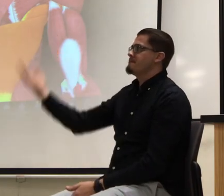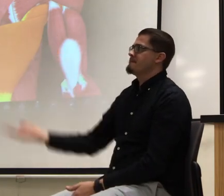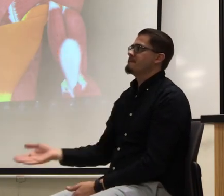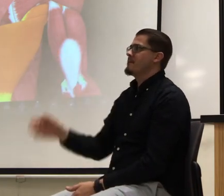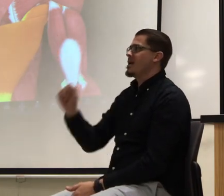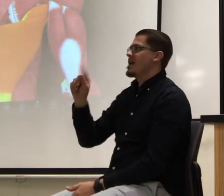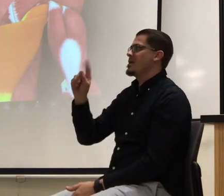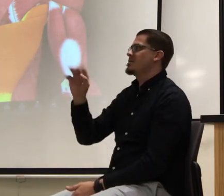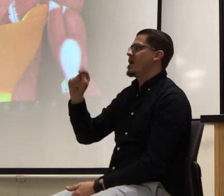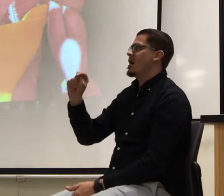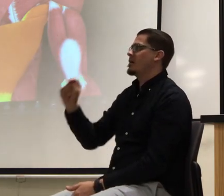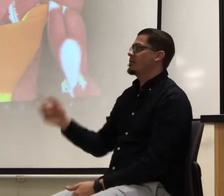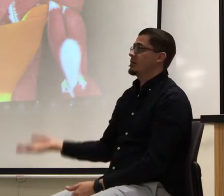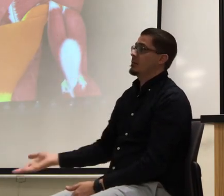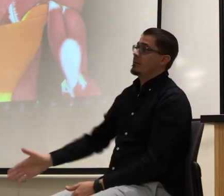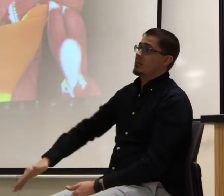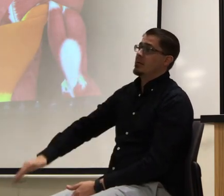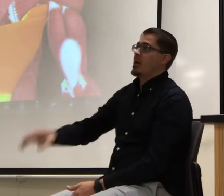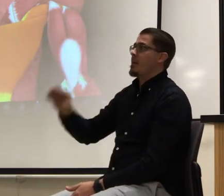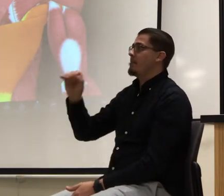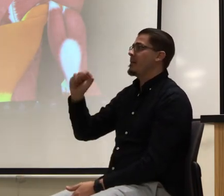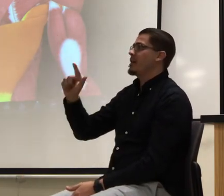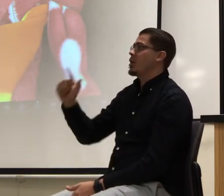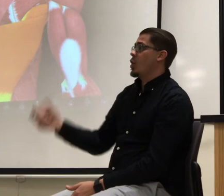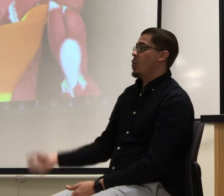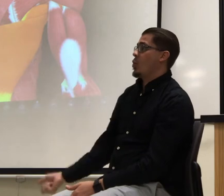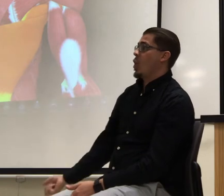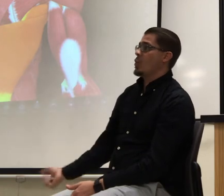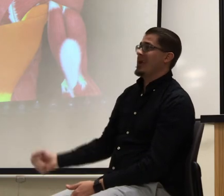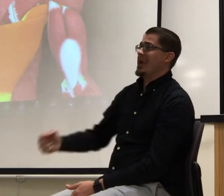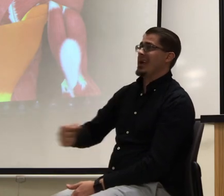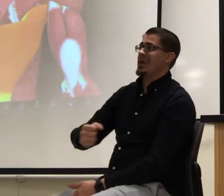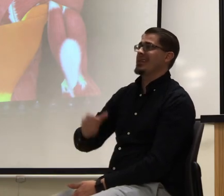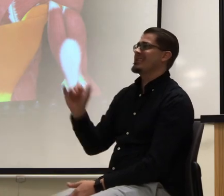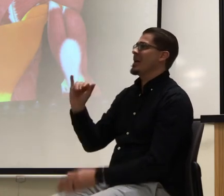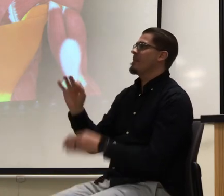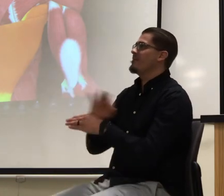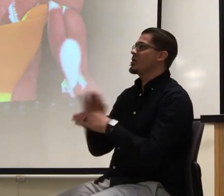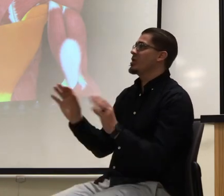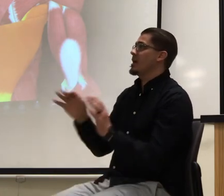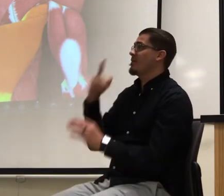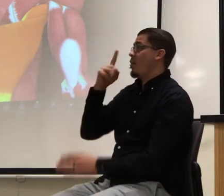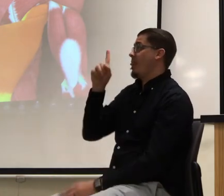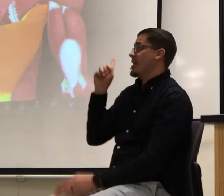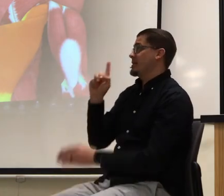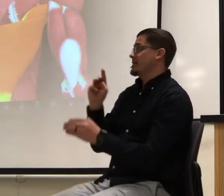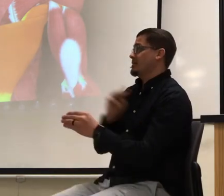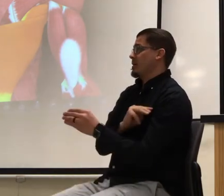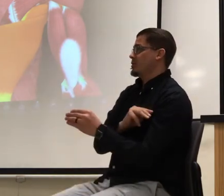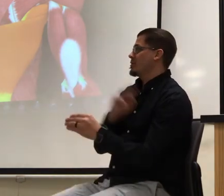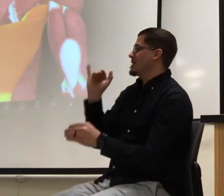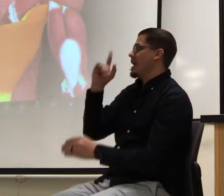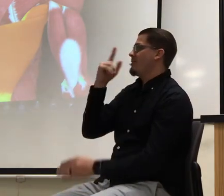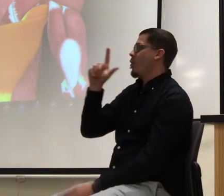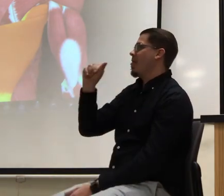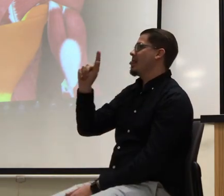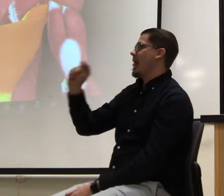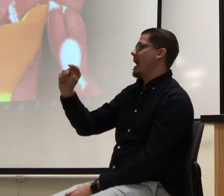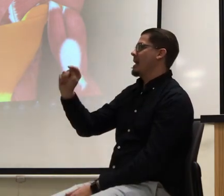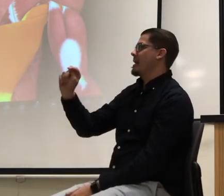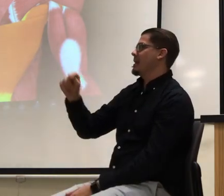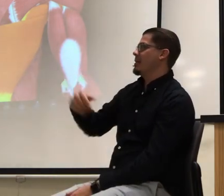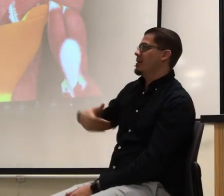Adduct arm, immediately rotate arm. Those are the same functions or actions for this muscle as for lats. Makes sense,